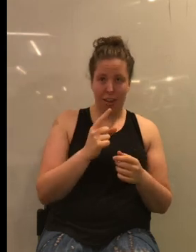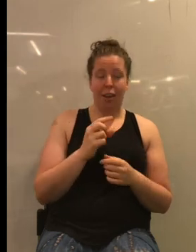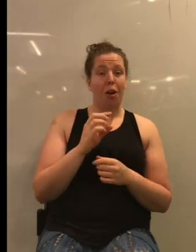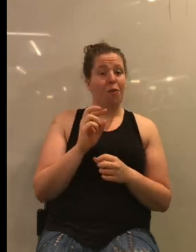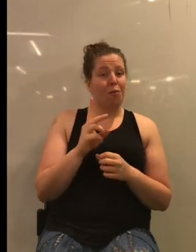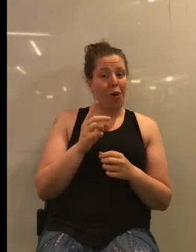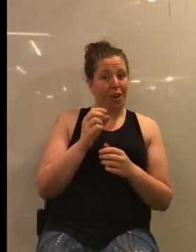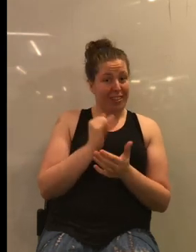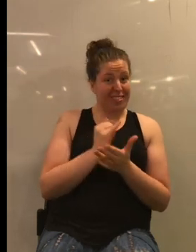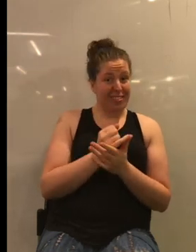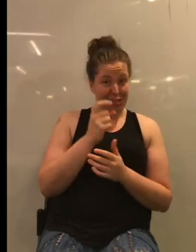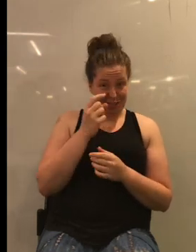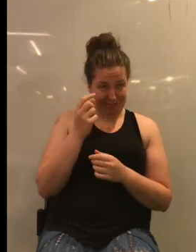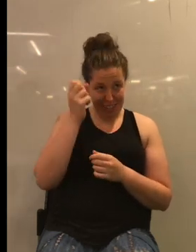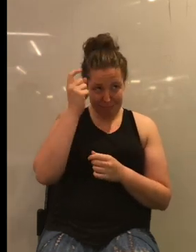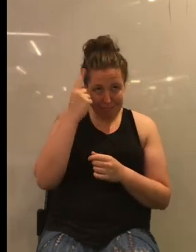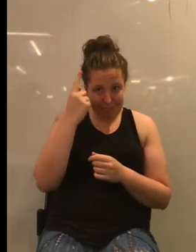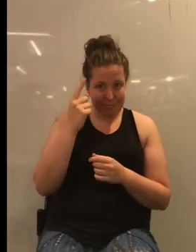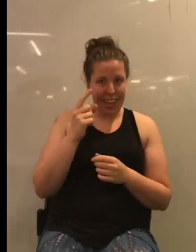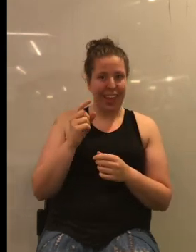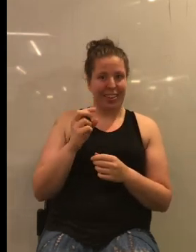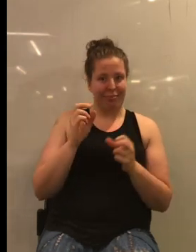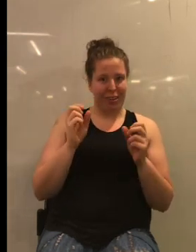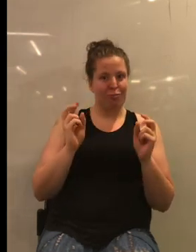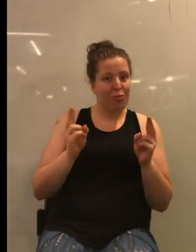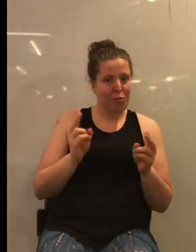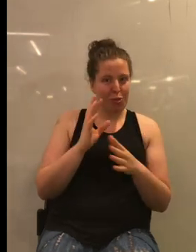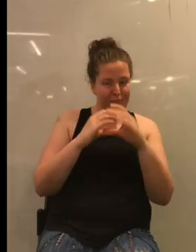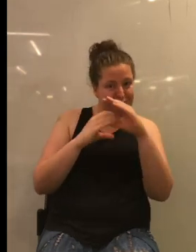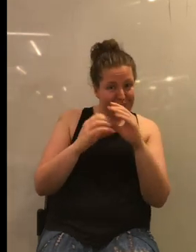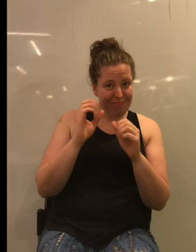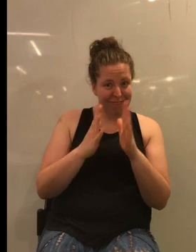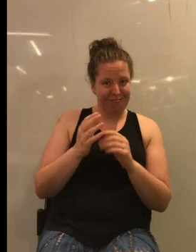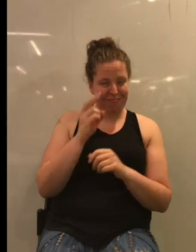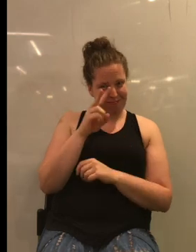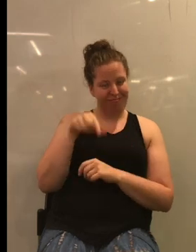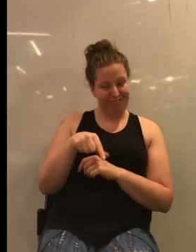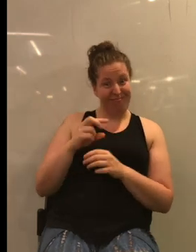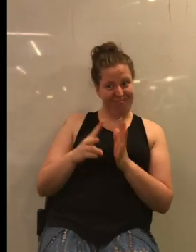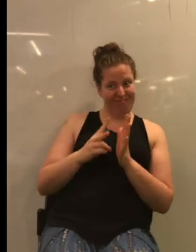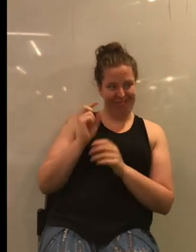errors that you would expect to see in a more conversational task, just watch this presentation again.